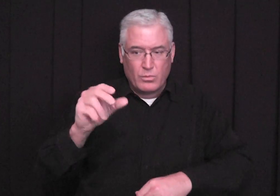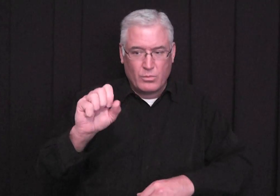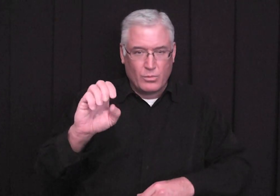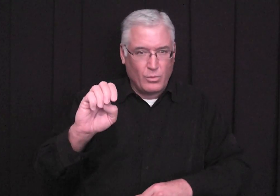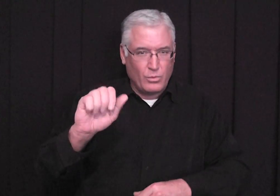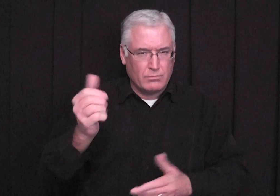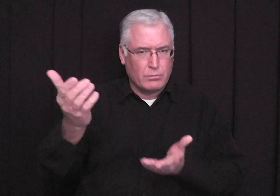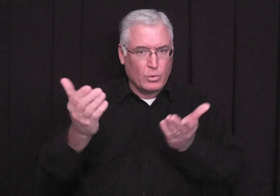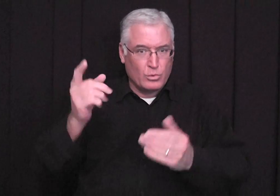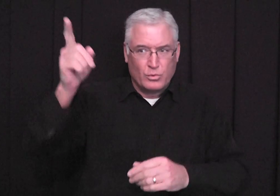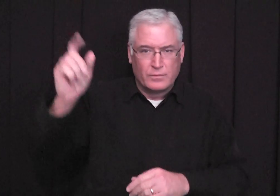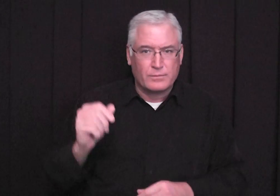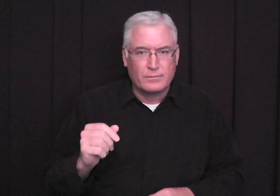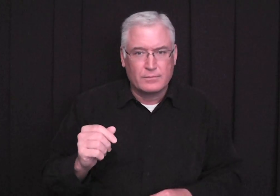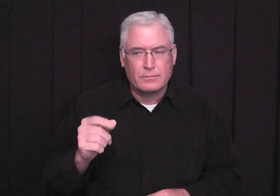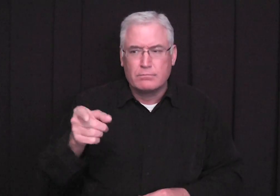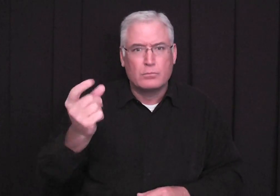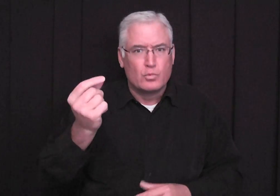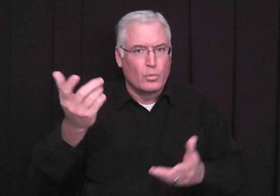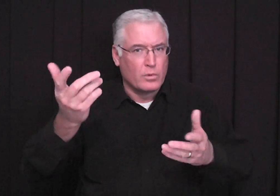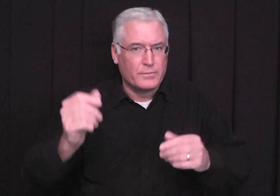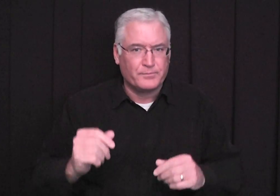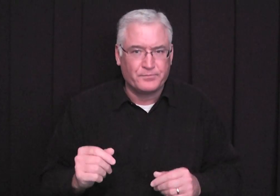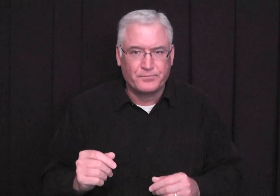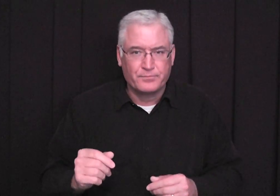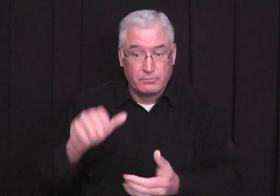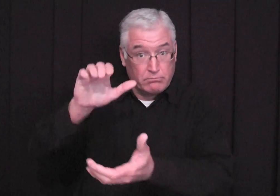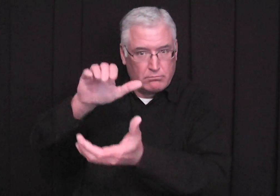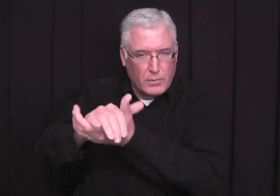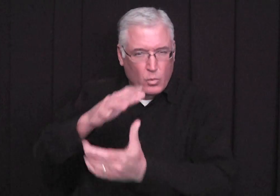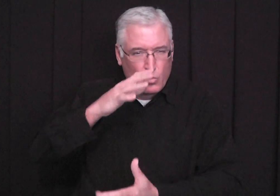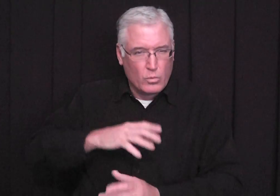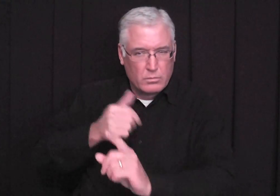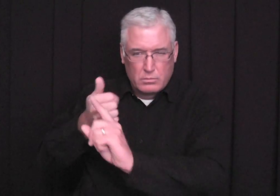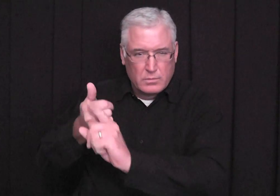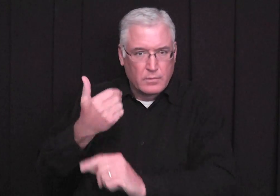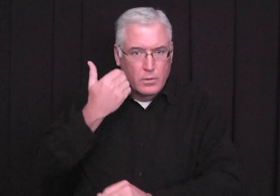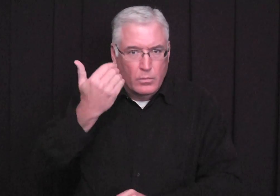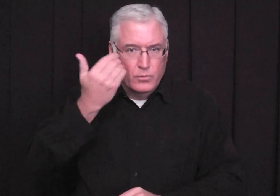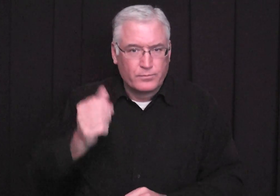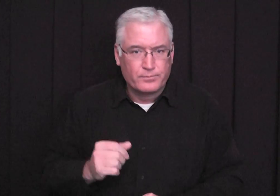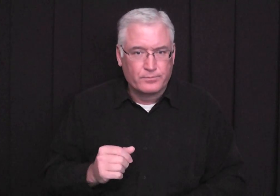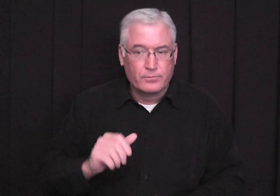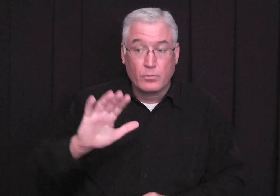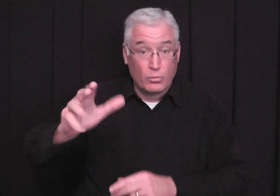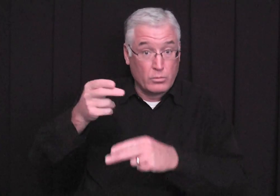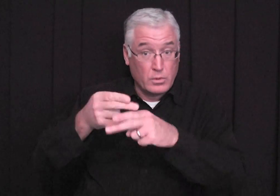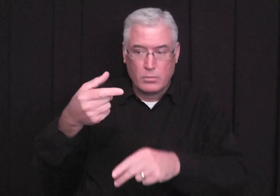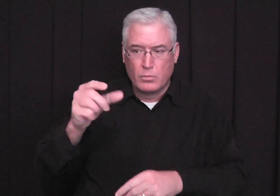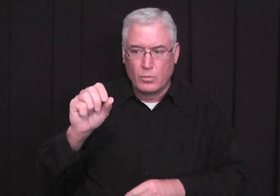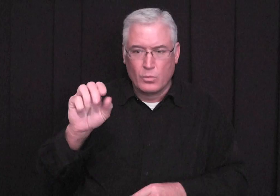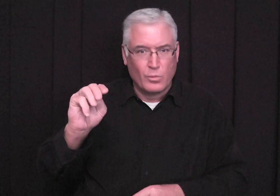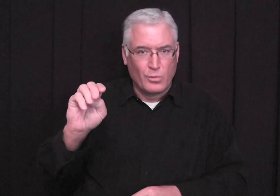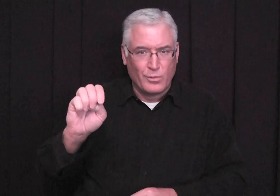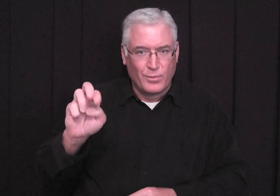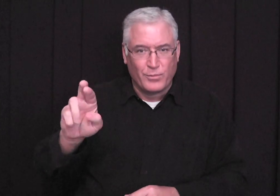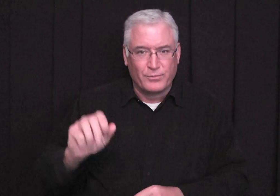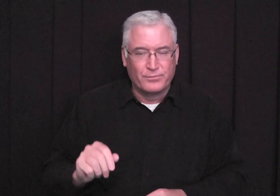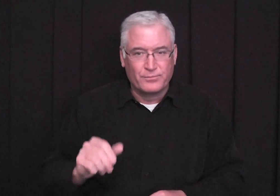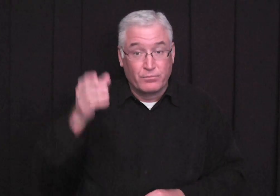So the Lord called Hosea to serve him. What did he want him to do? He wanted him to marry a woman who was a prostitute, and